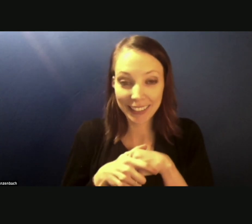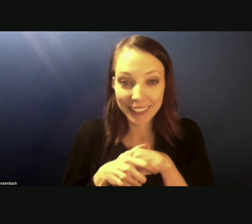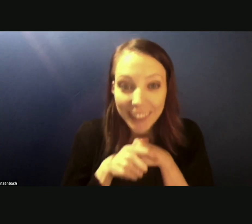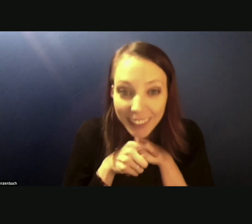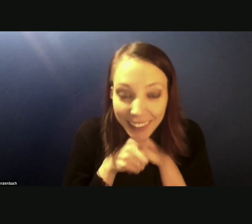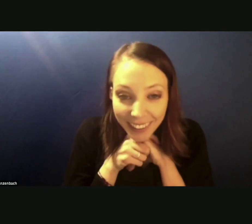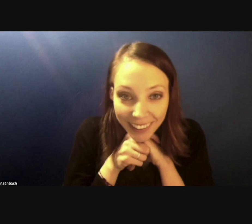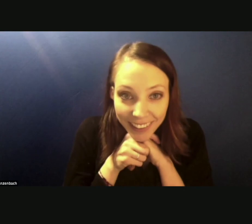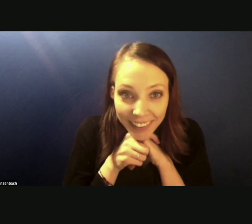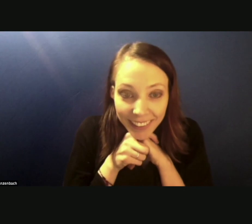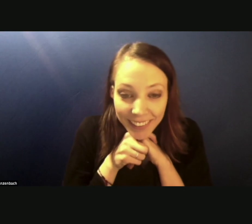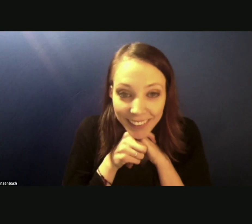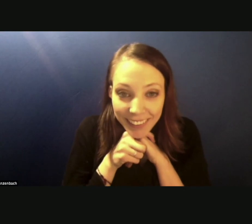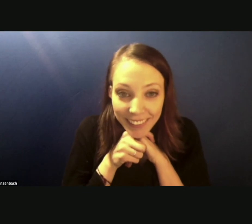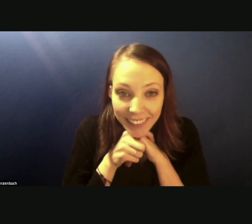um,